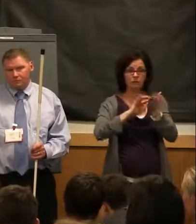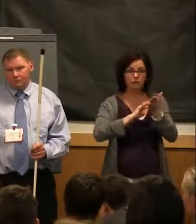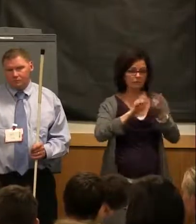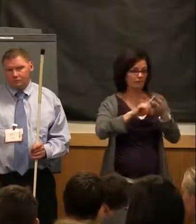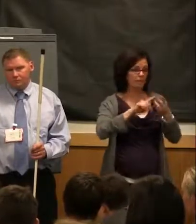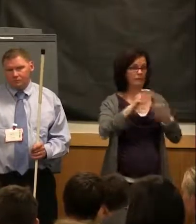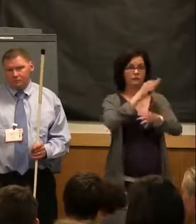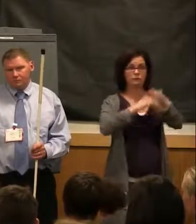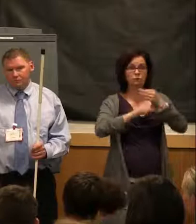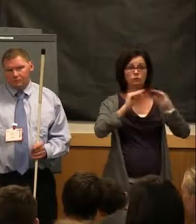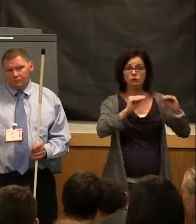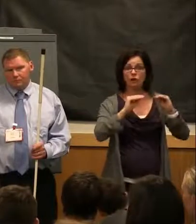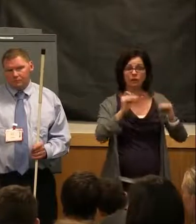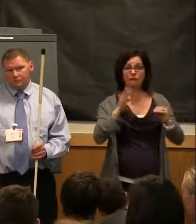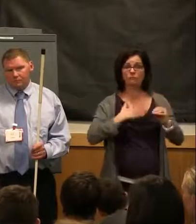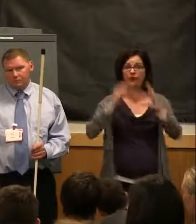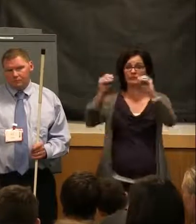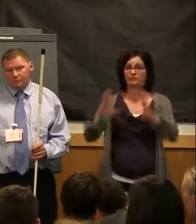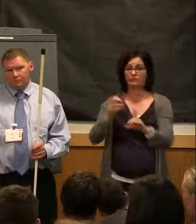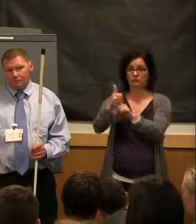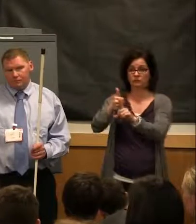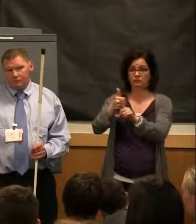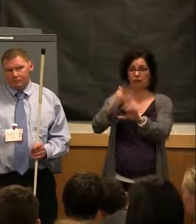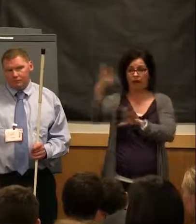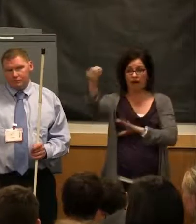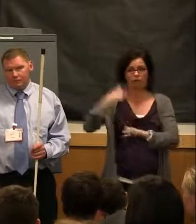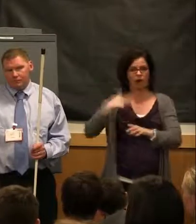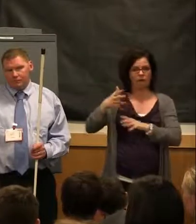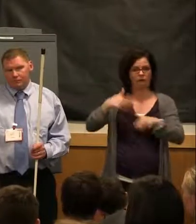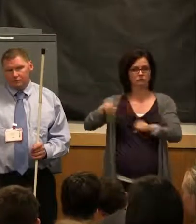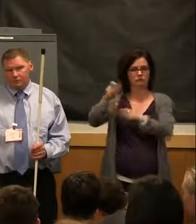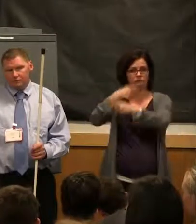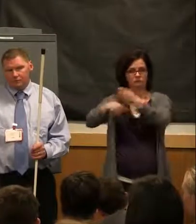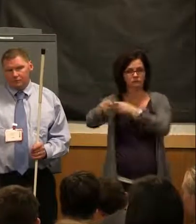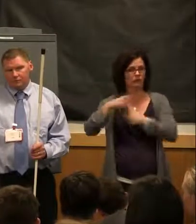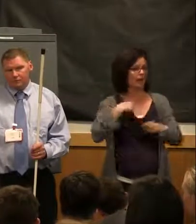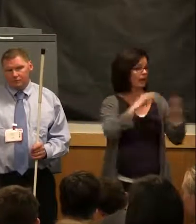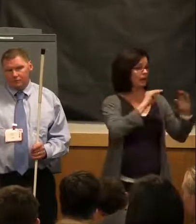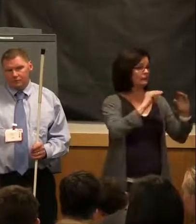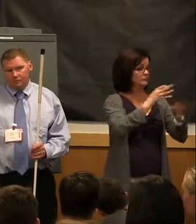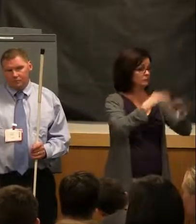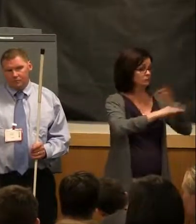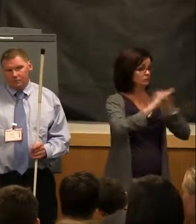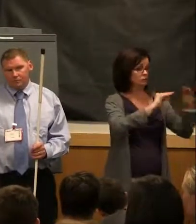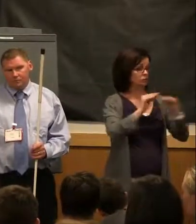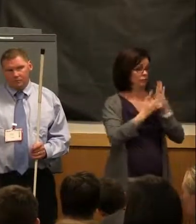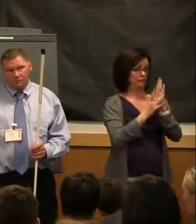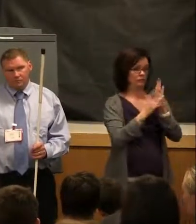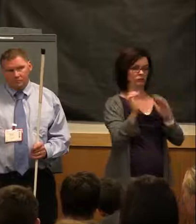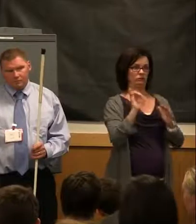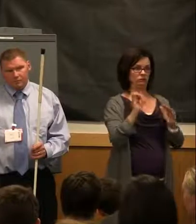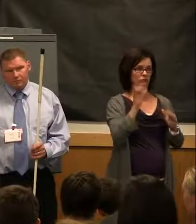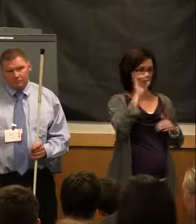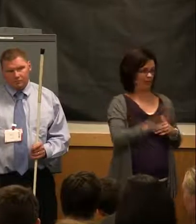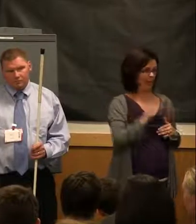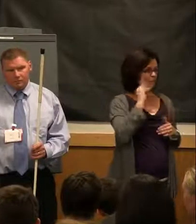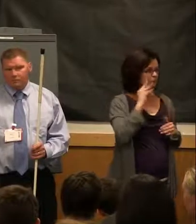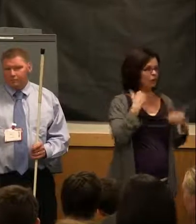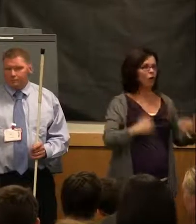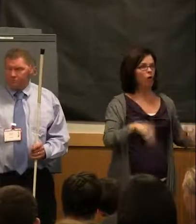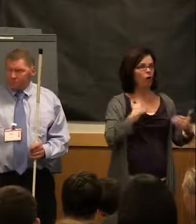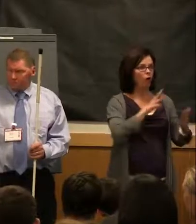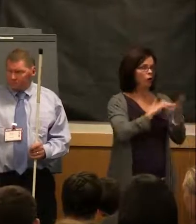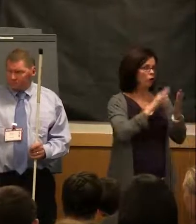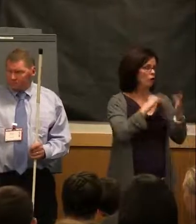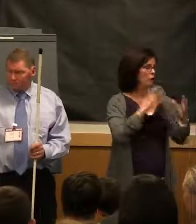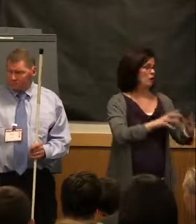substitute taught whenever my teacher was out. And I also substitute taught technology. So it was a really eye-opening experience for me. I